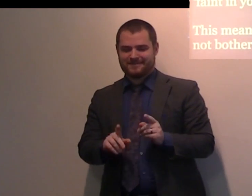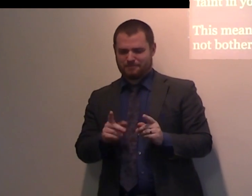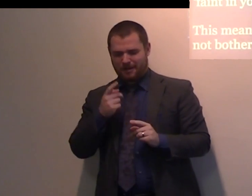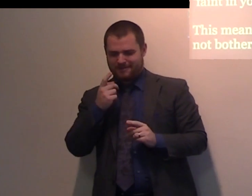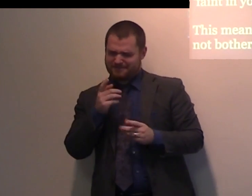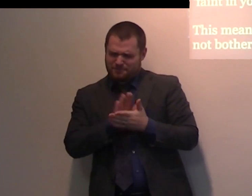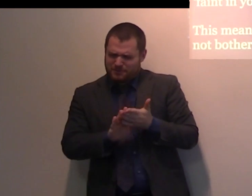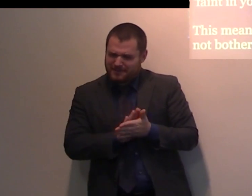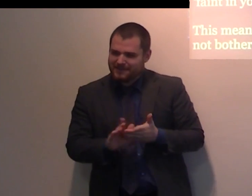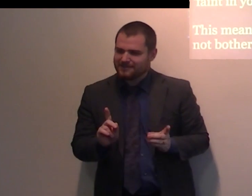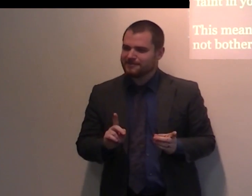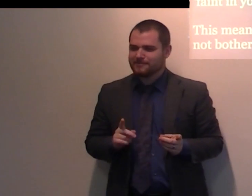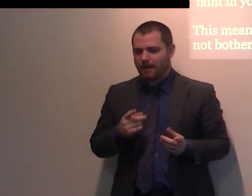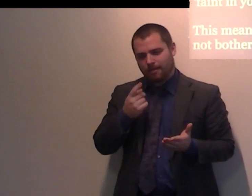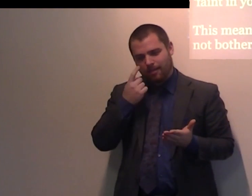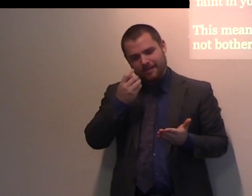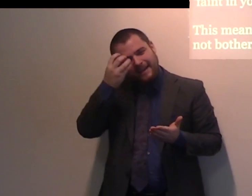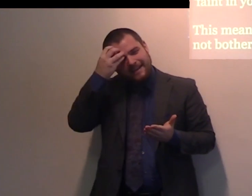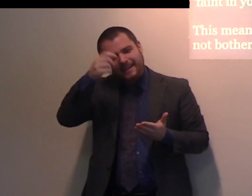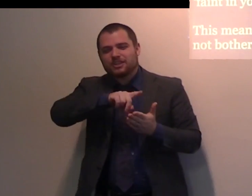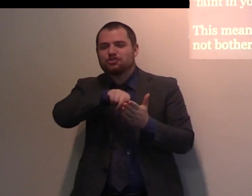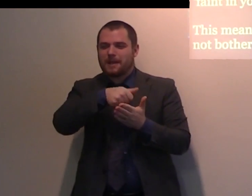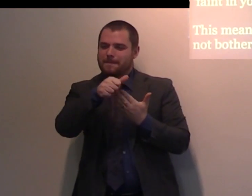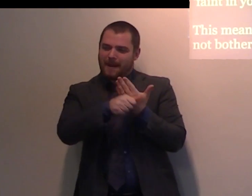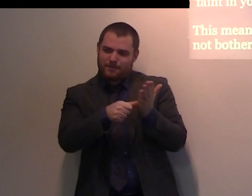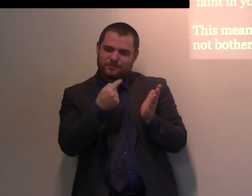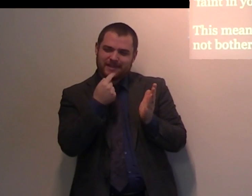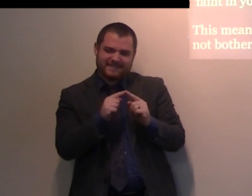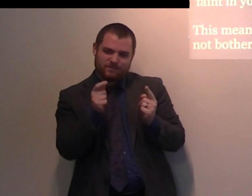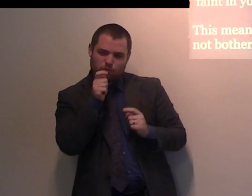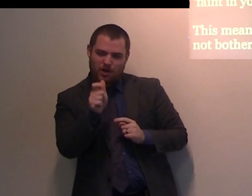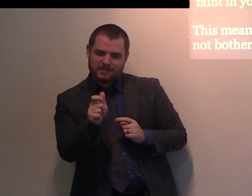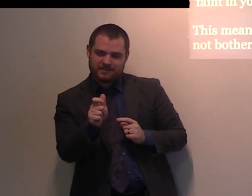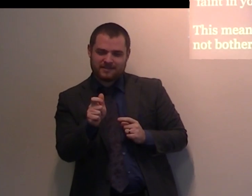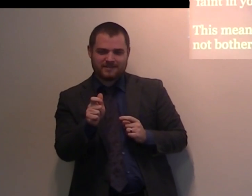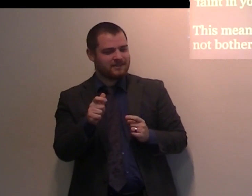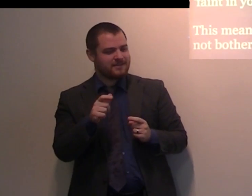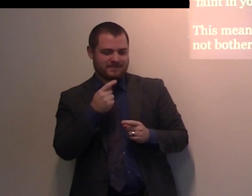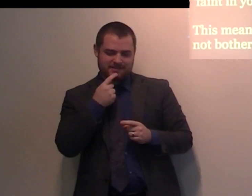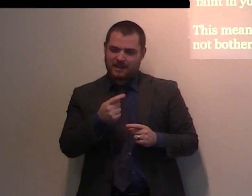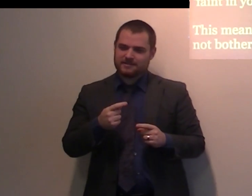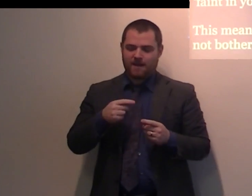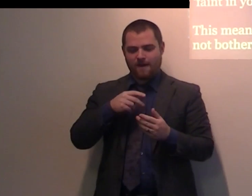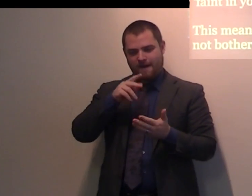Means what? The King James Bible says, faint in your minds.